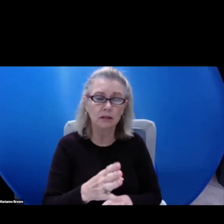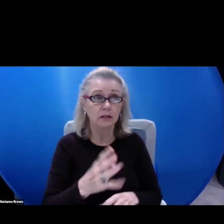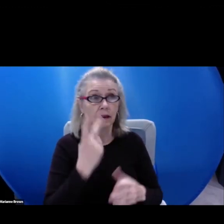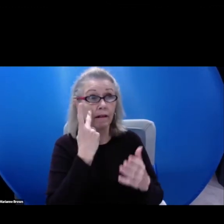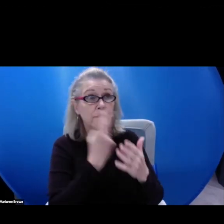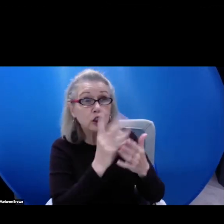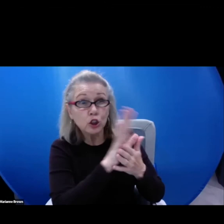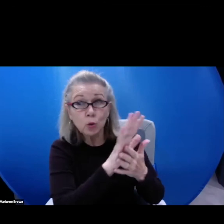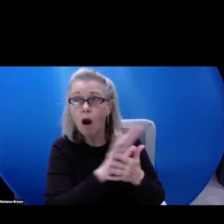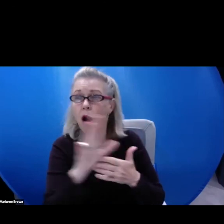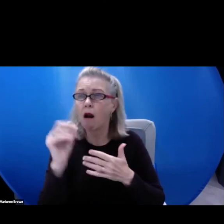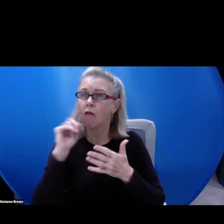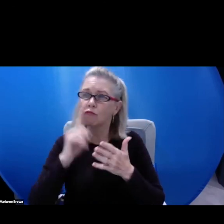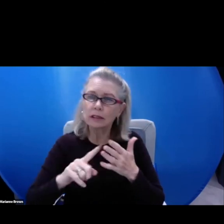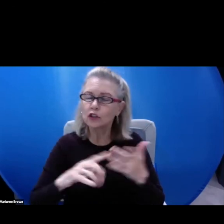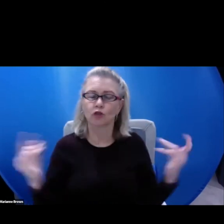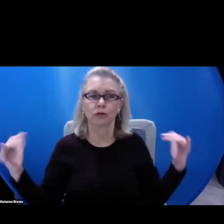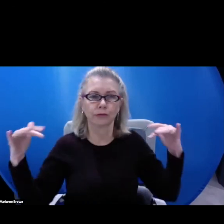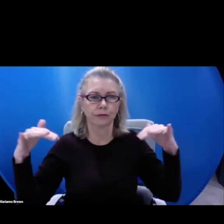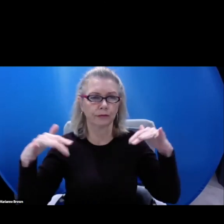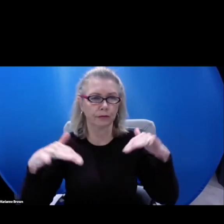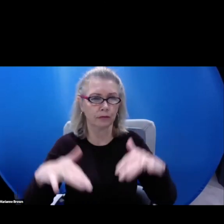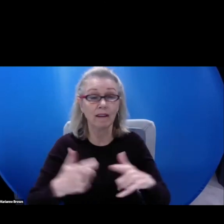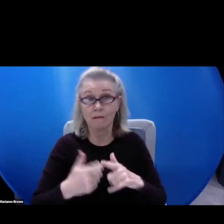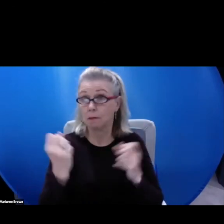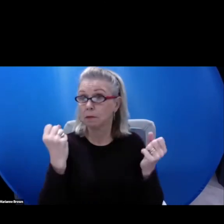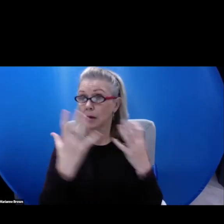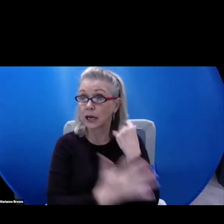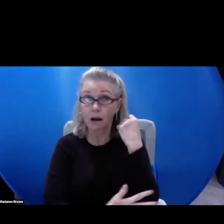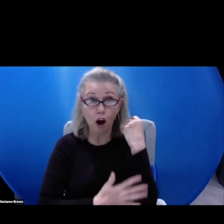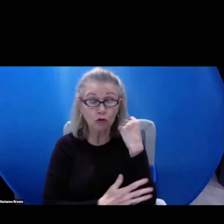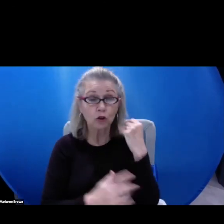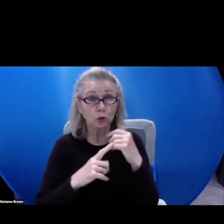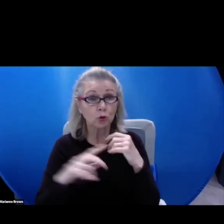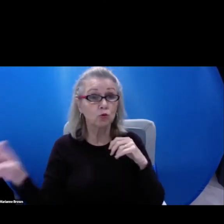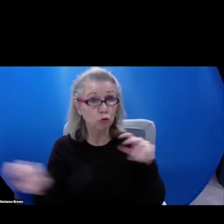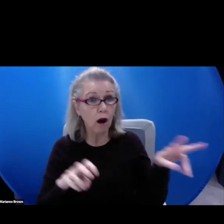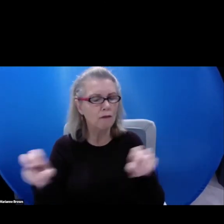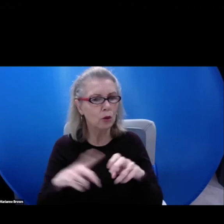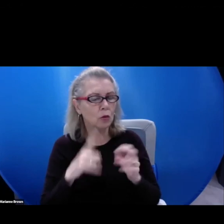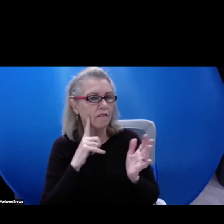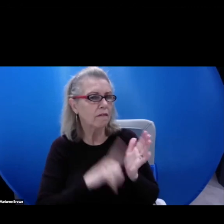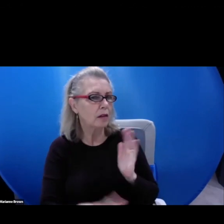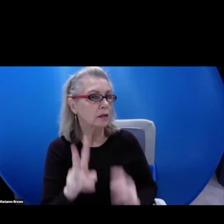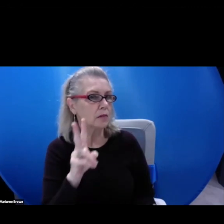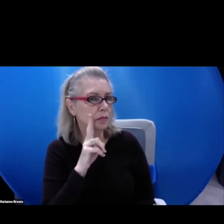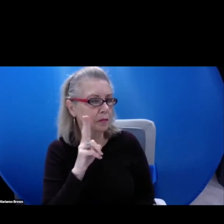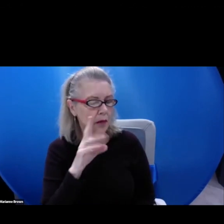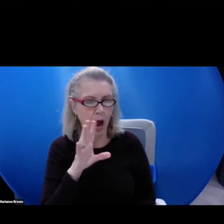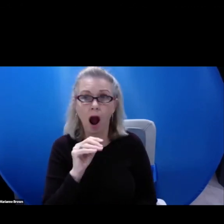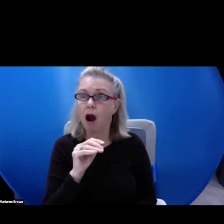and researchers from many countries to travel there to investigate and document